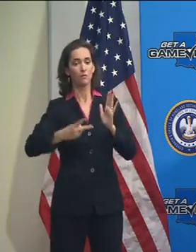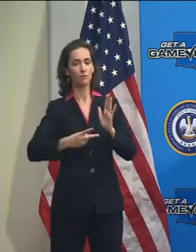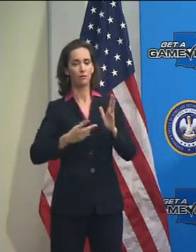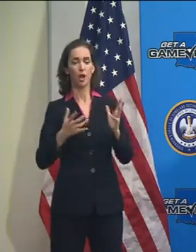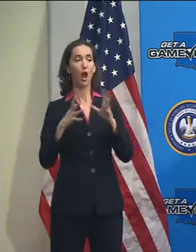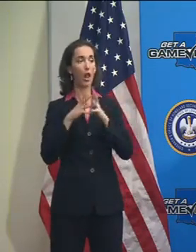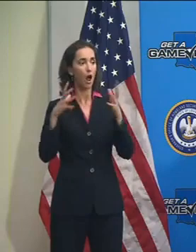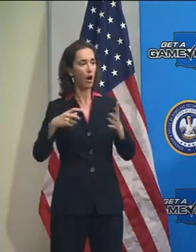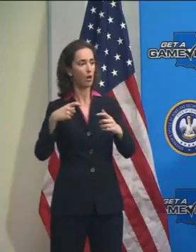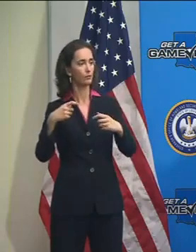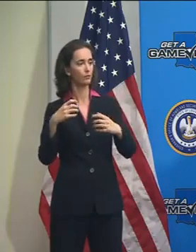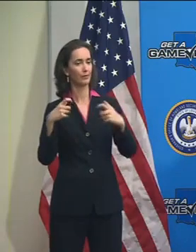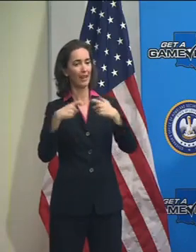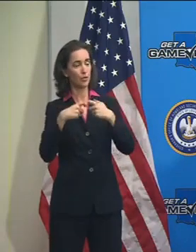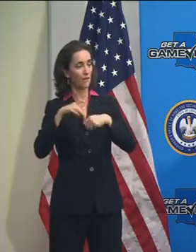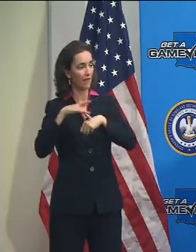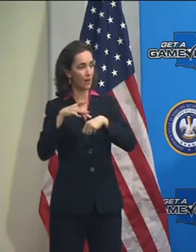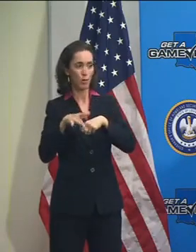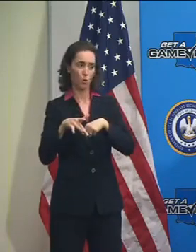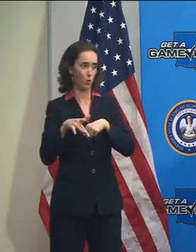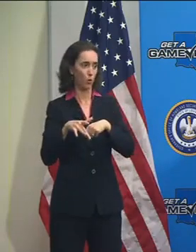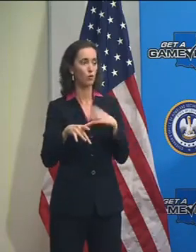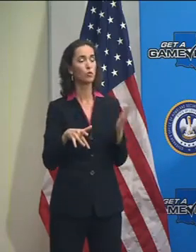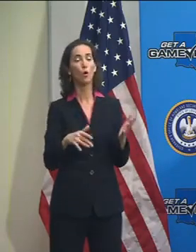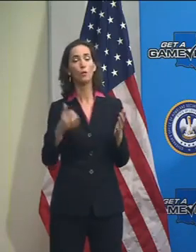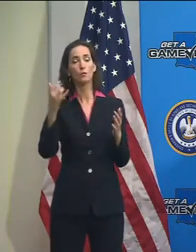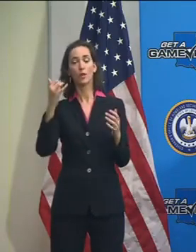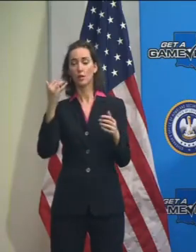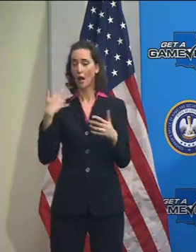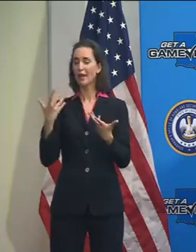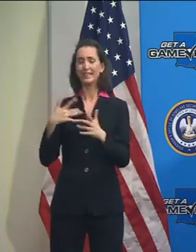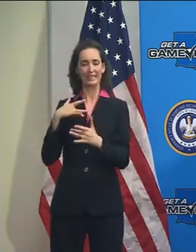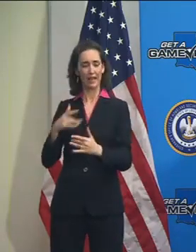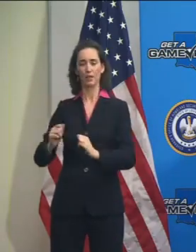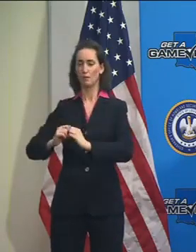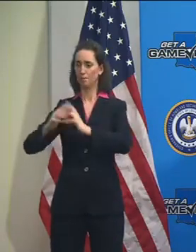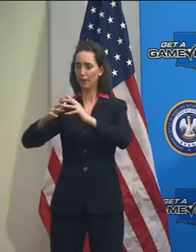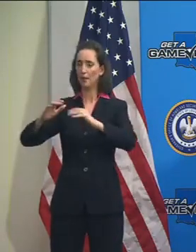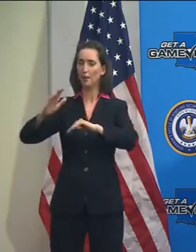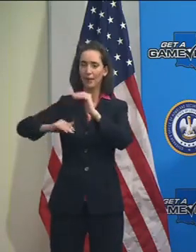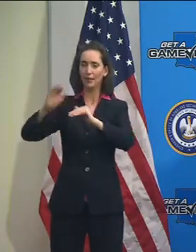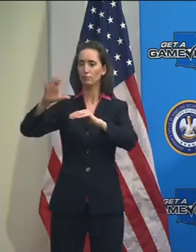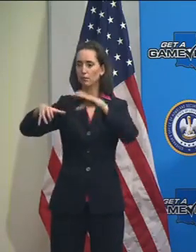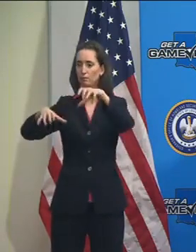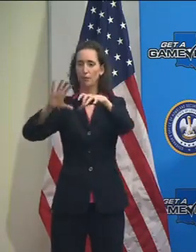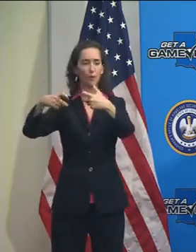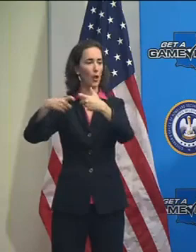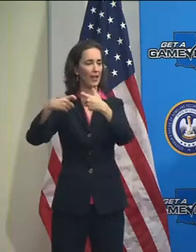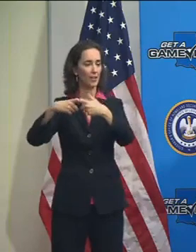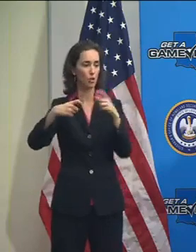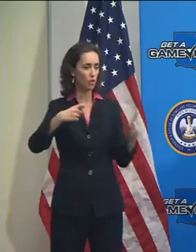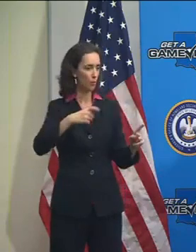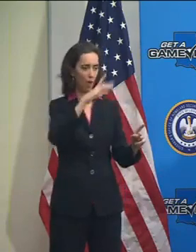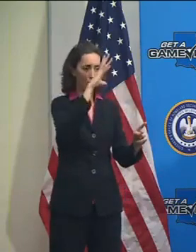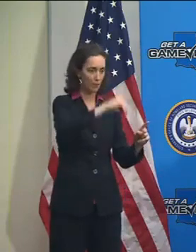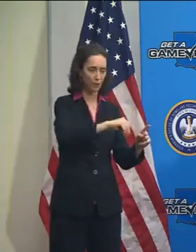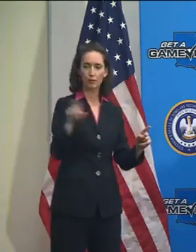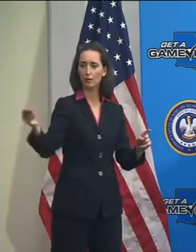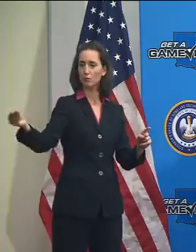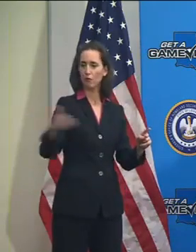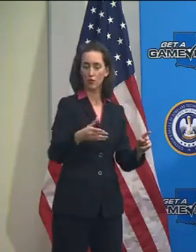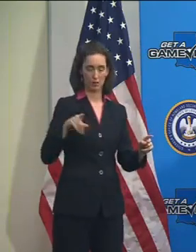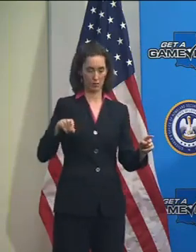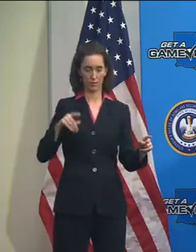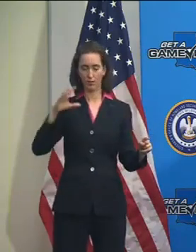widespread than they typically would be if they had the redundancy built in. And it could take a little longer than normal to restore that